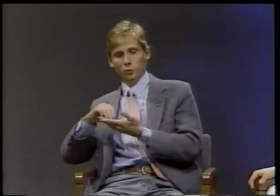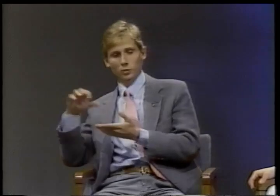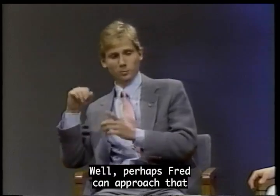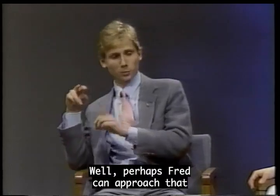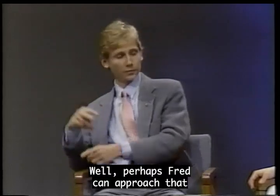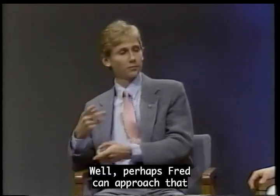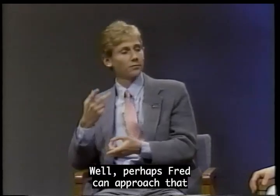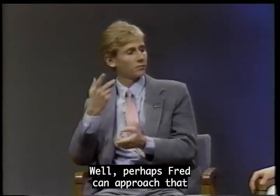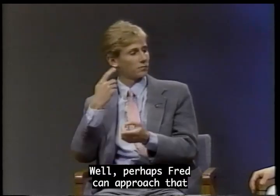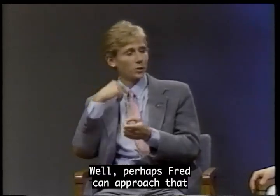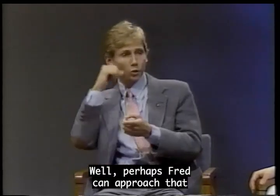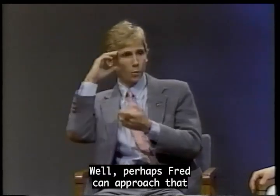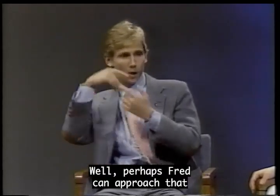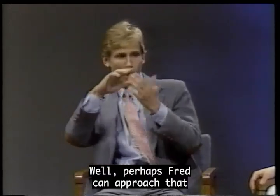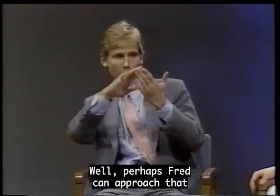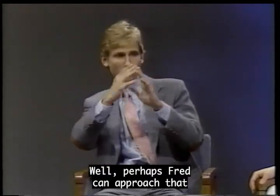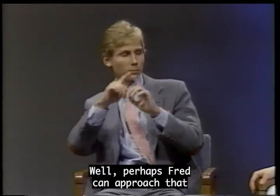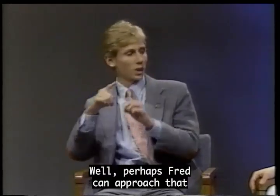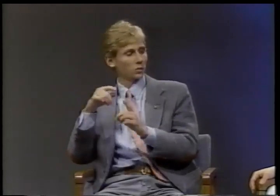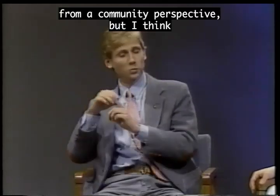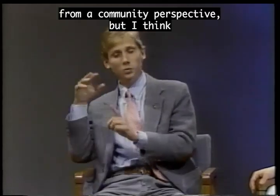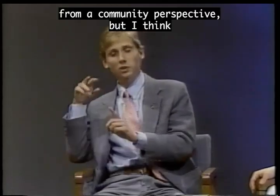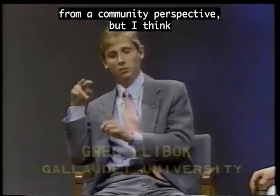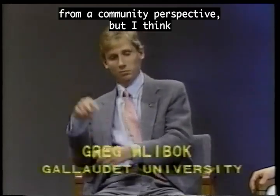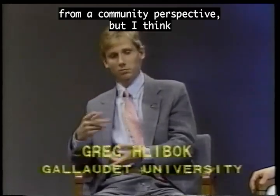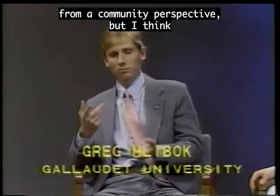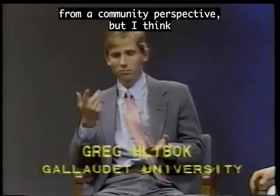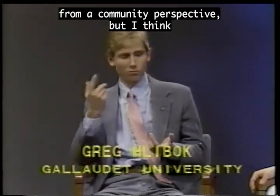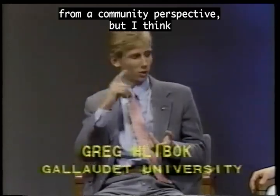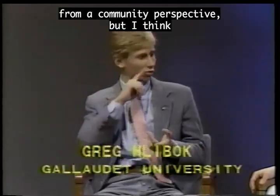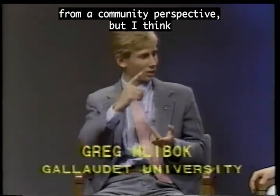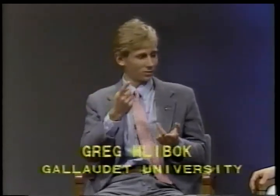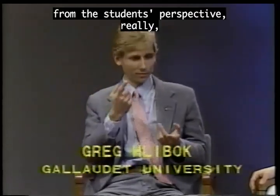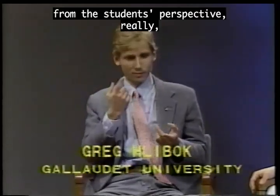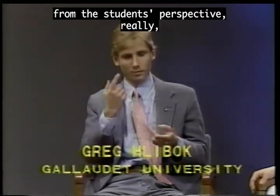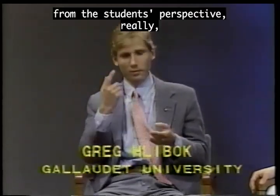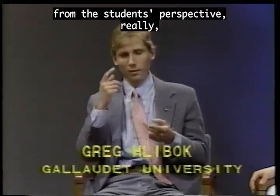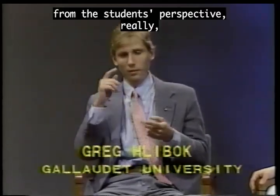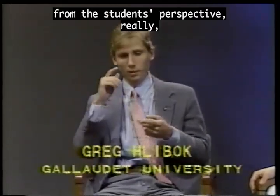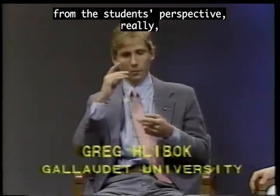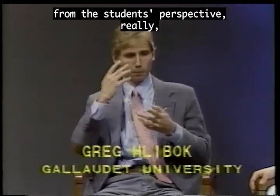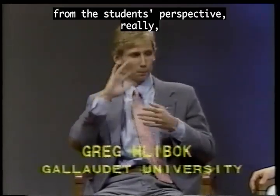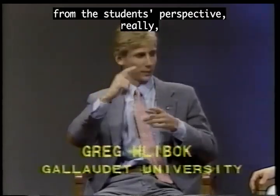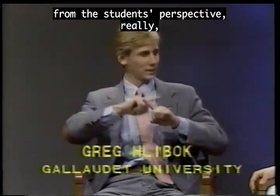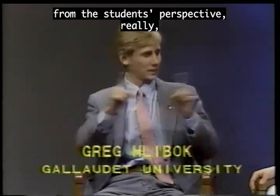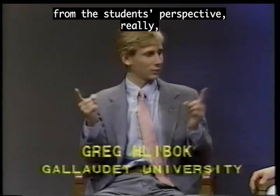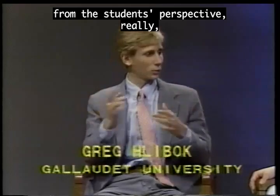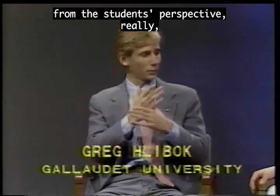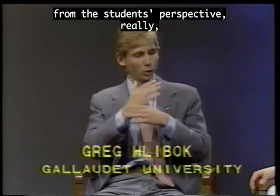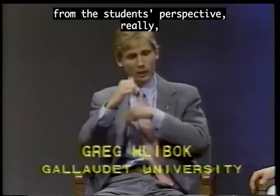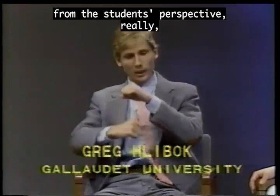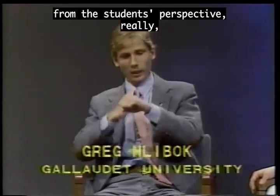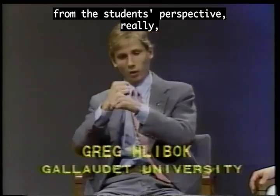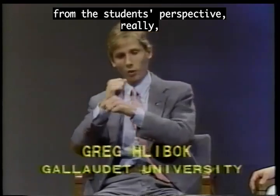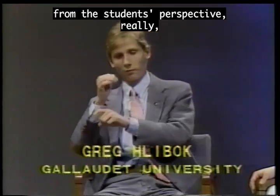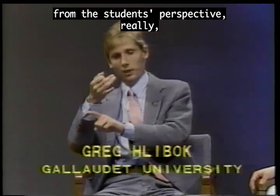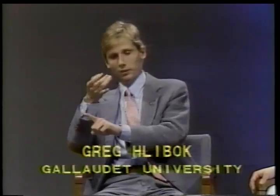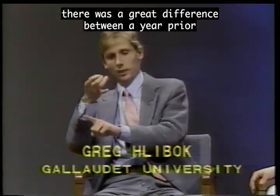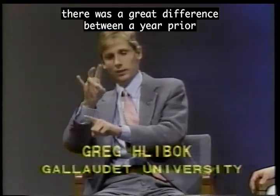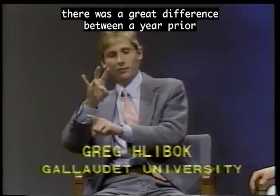Well, perhaps Fred can approach that from a community perspective, but I think from the students' perspective, really, there was a